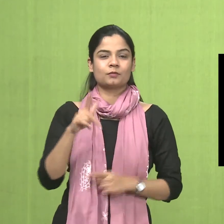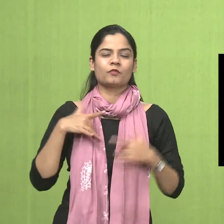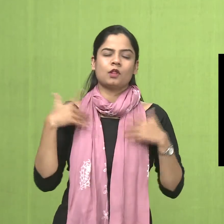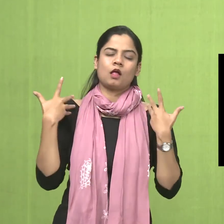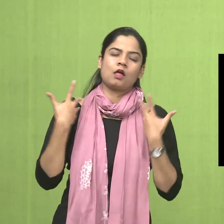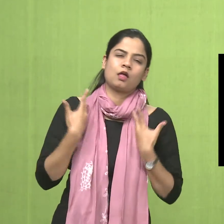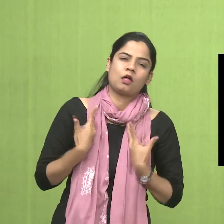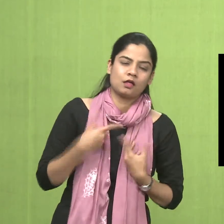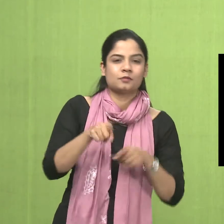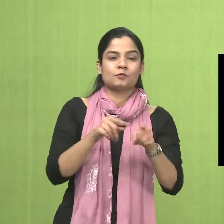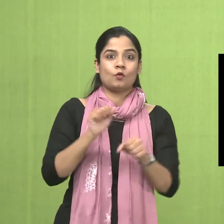evening.